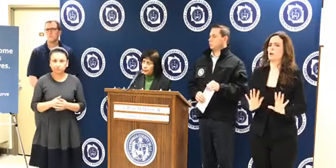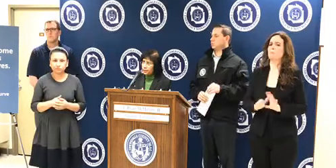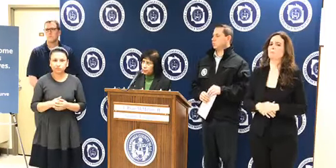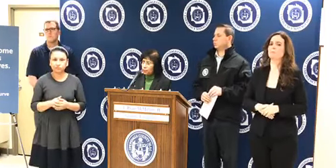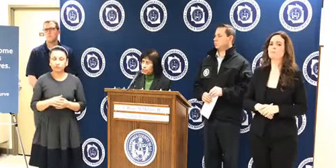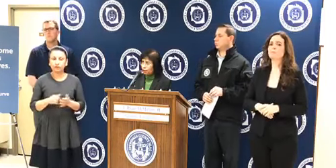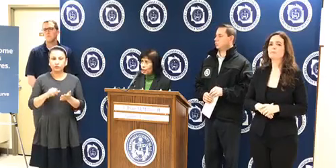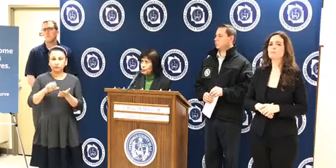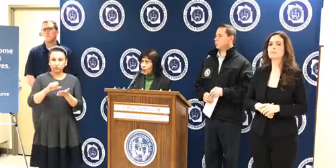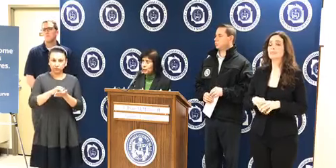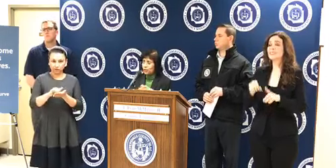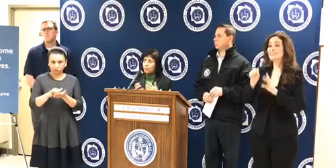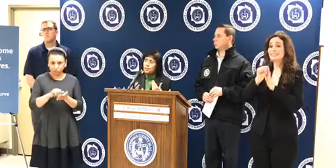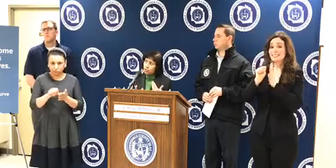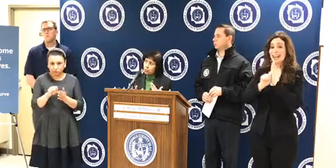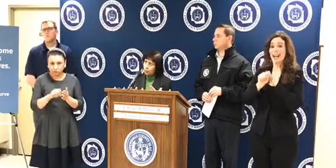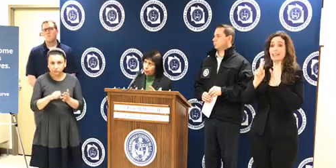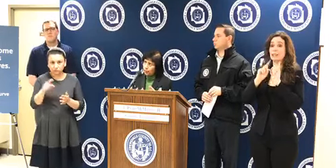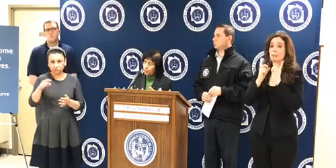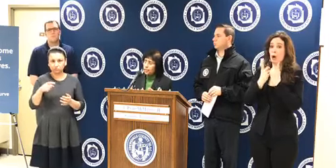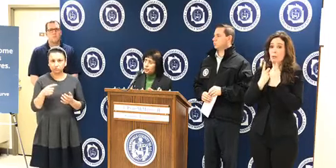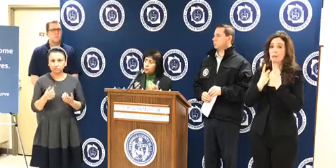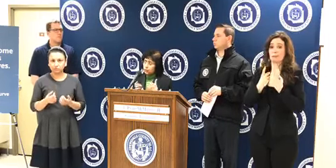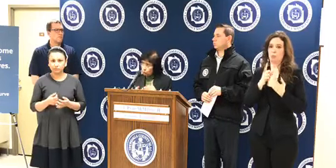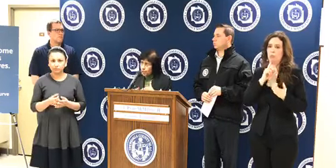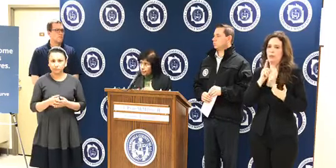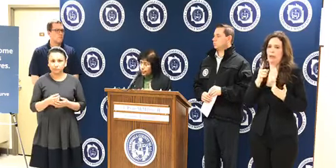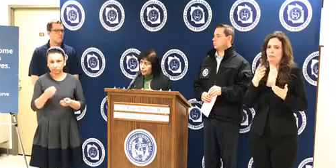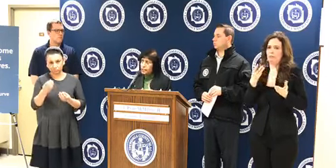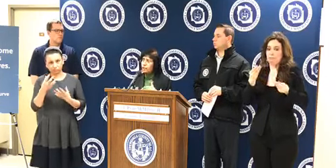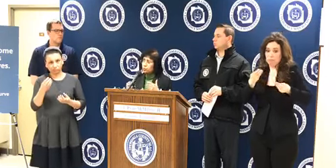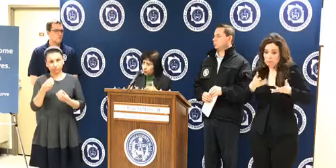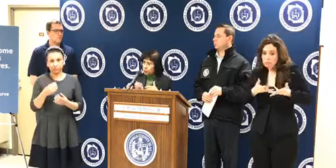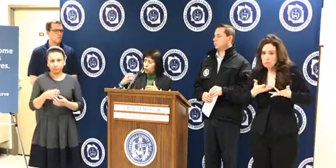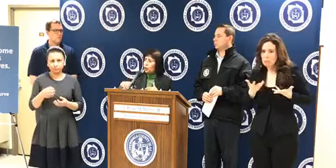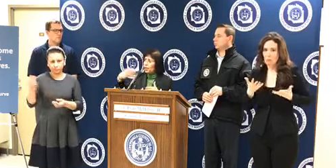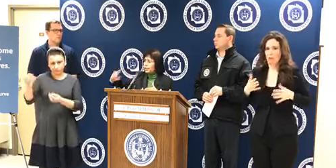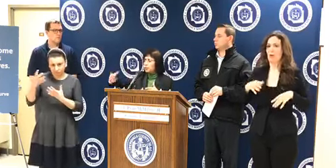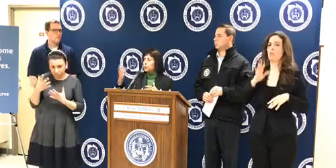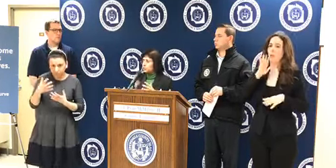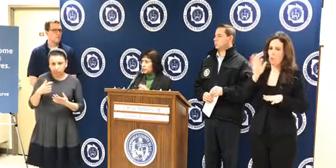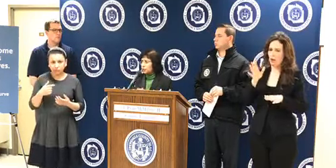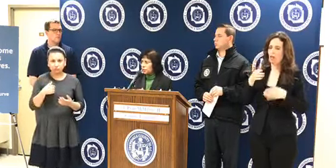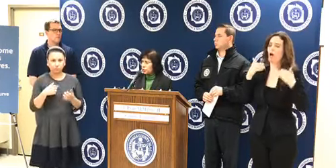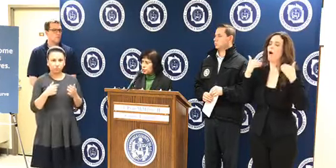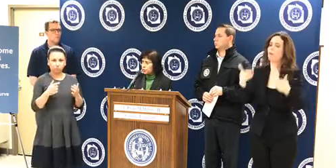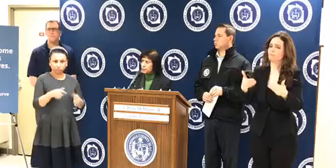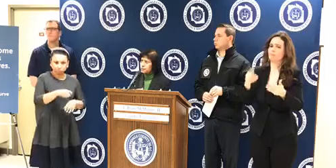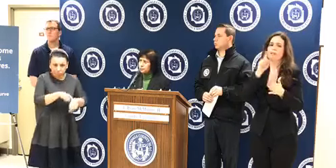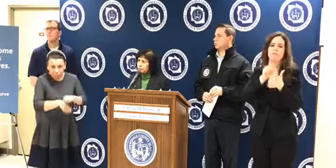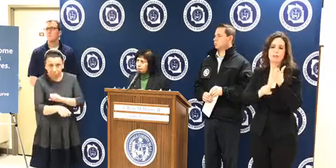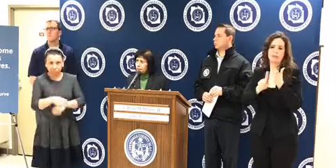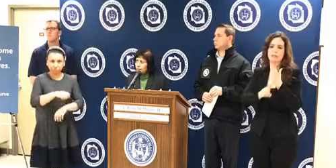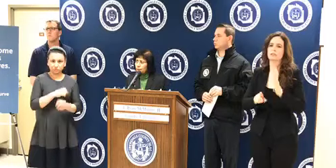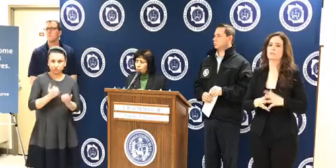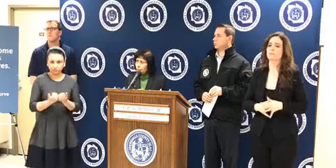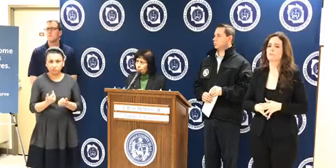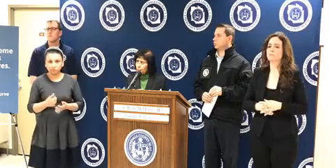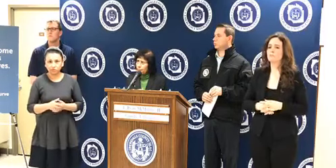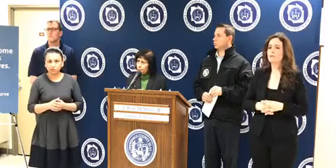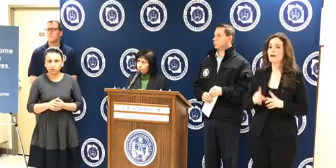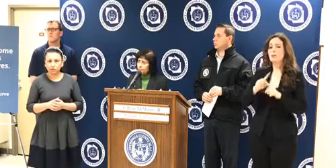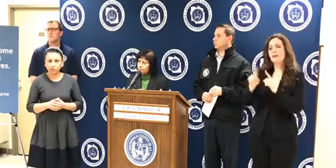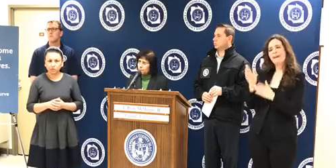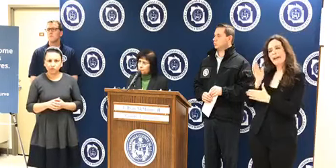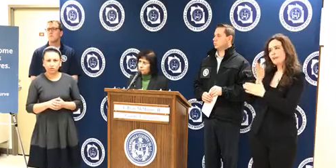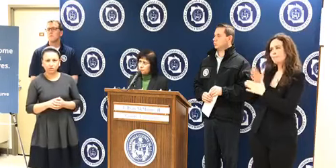if they have that. So it's all about what information is provided. If we do get that, then we would go and then do the same investigation. Should people who have been on